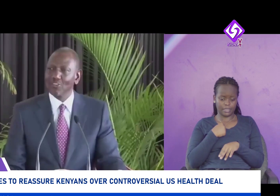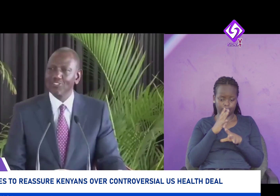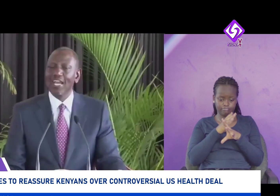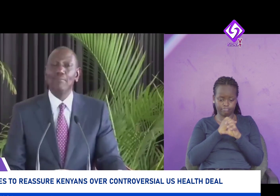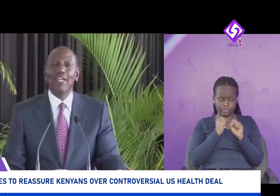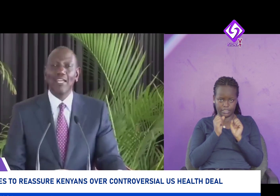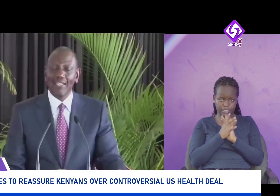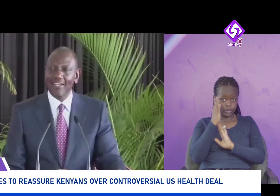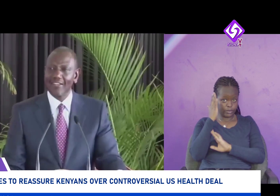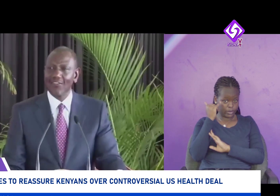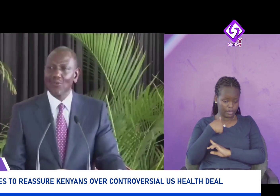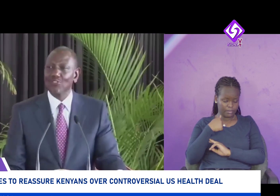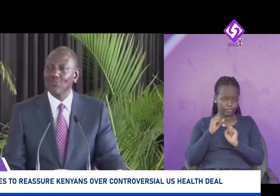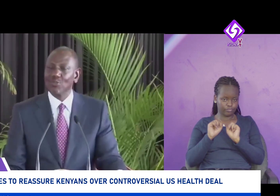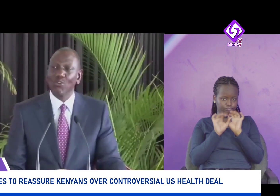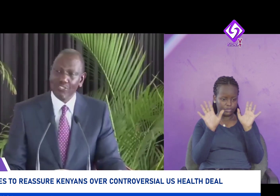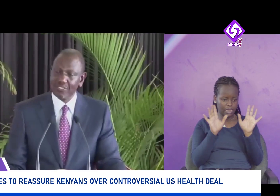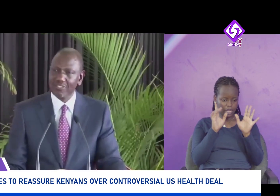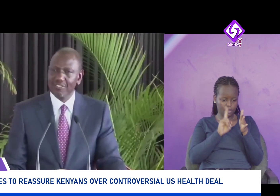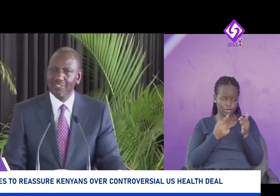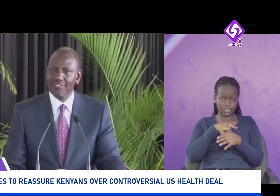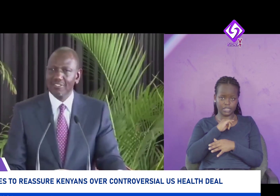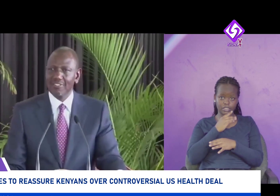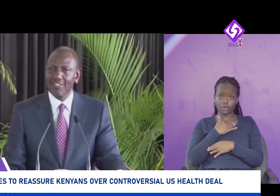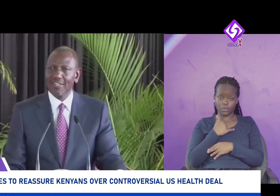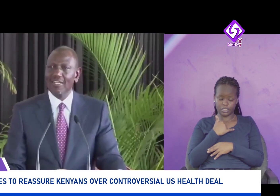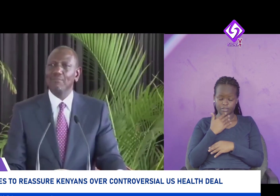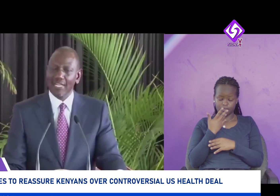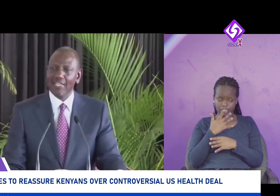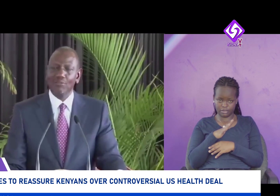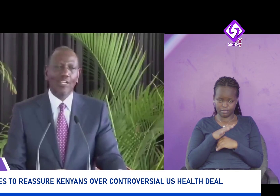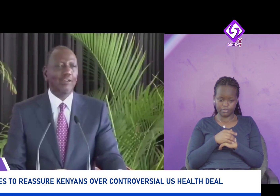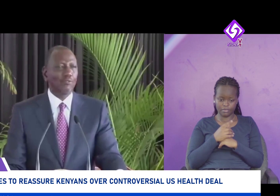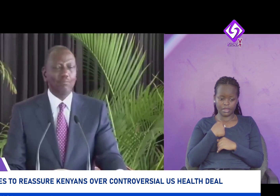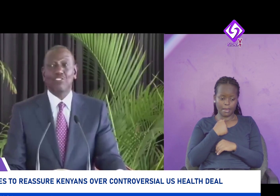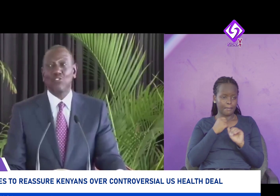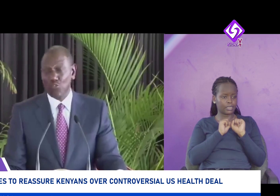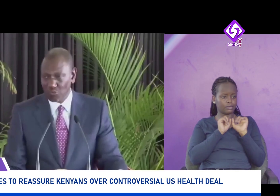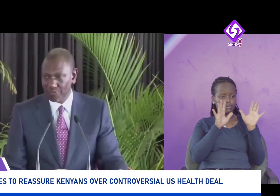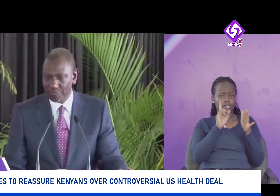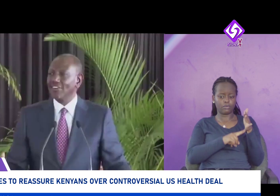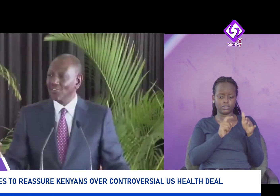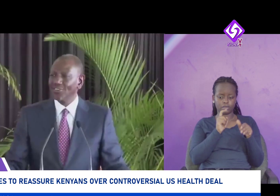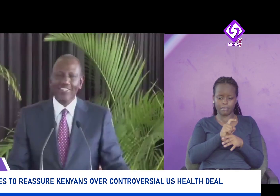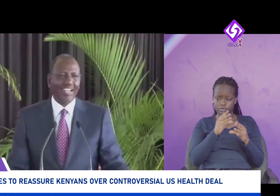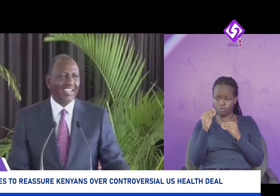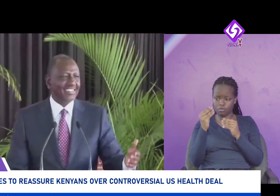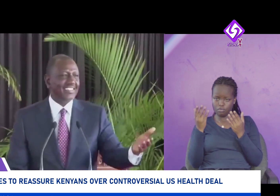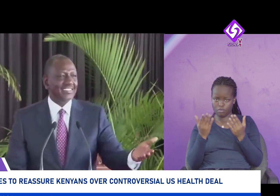because I am clear what we want. I am clear where we must go. I know there are